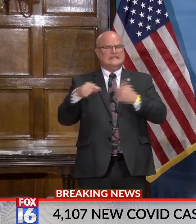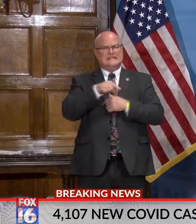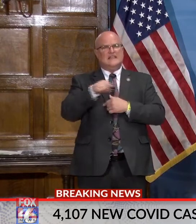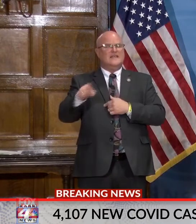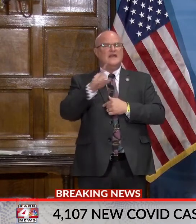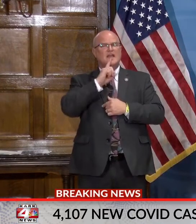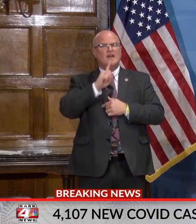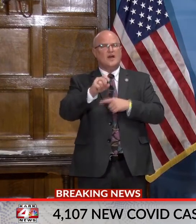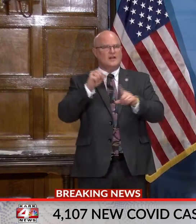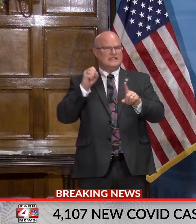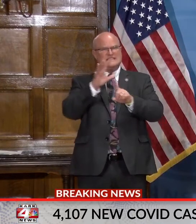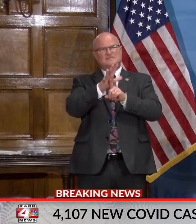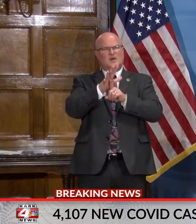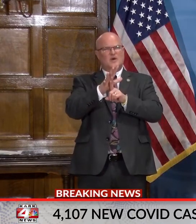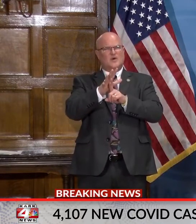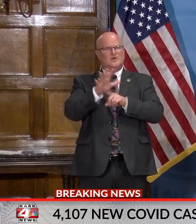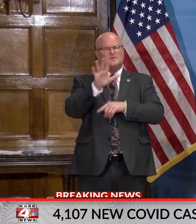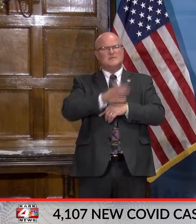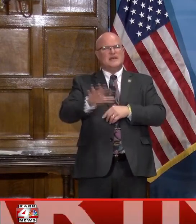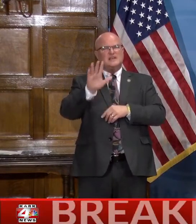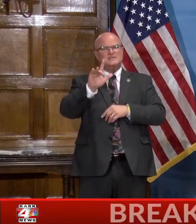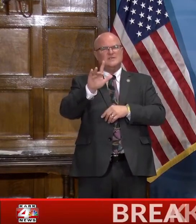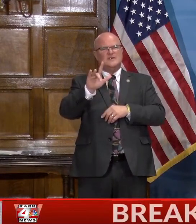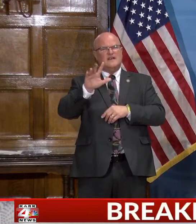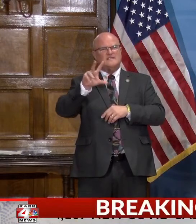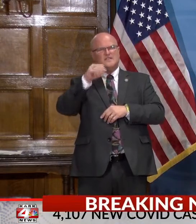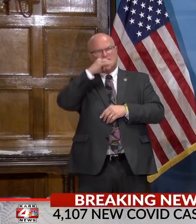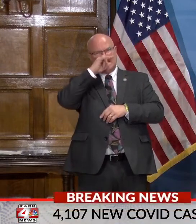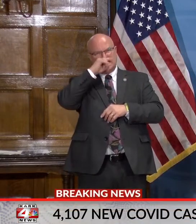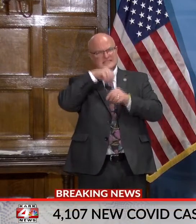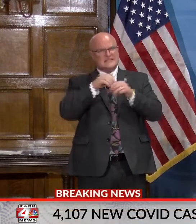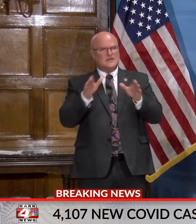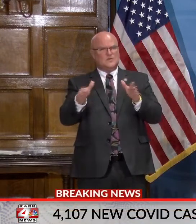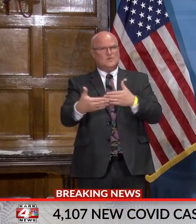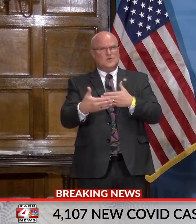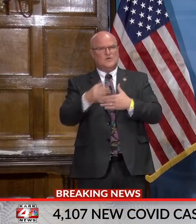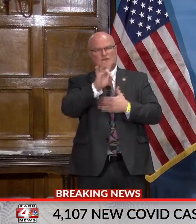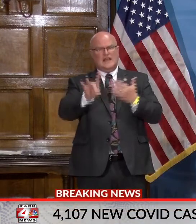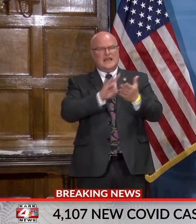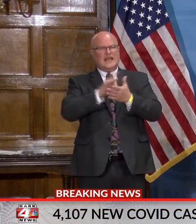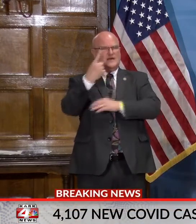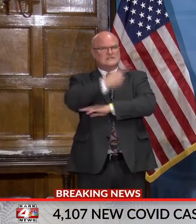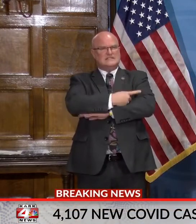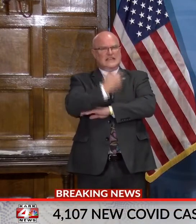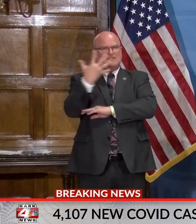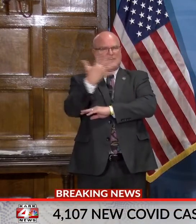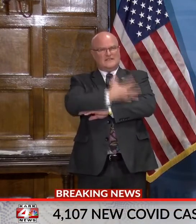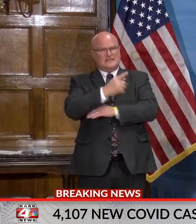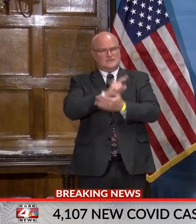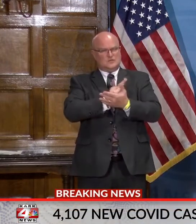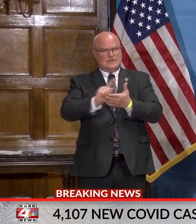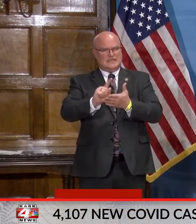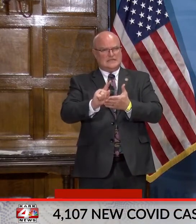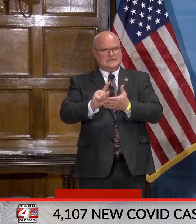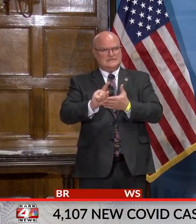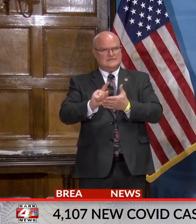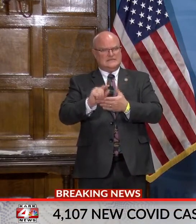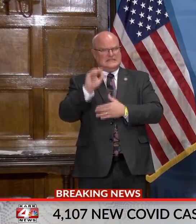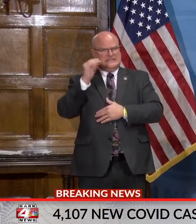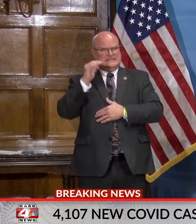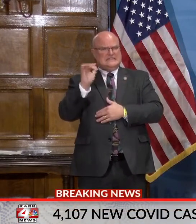are exposed to around 25 to 30 kids in a room for 8 hours a day for 5 days a week. It